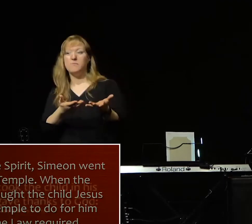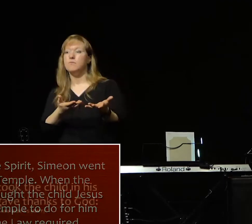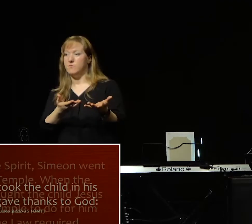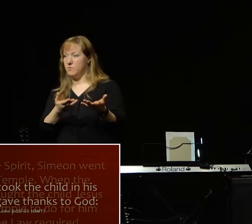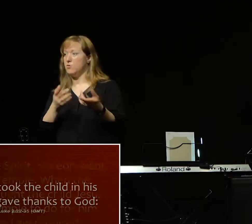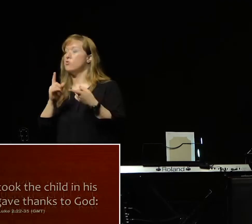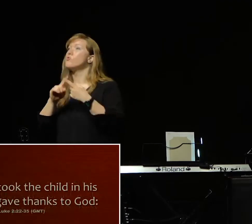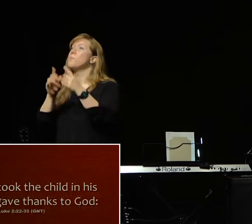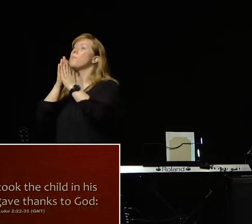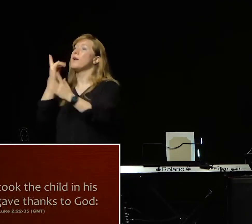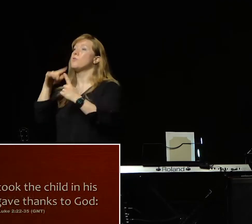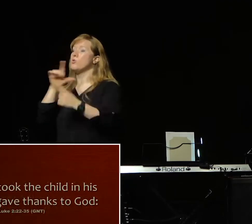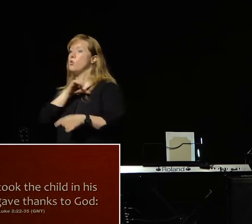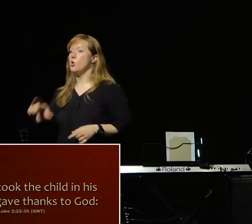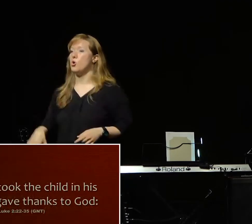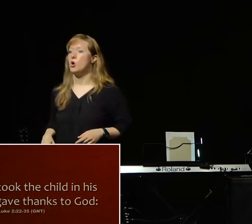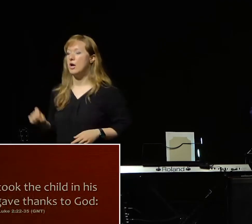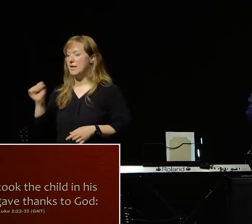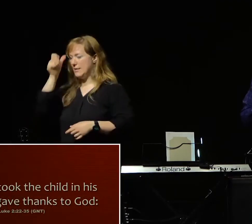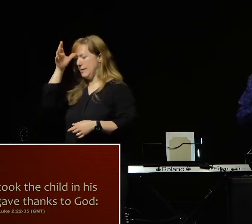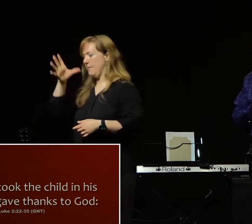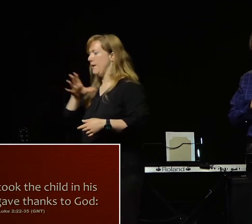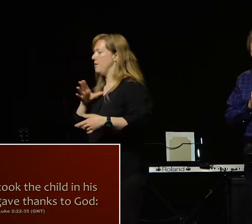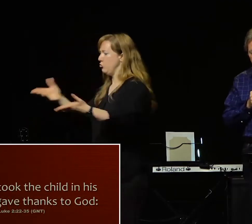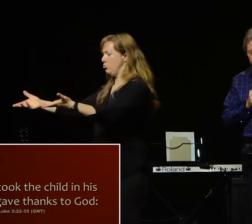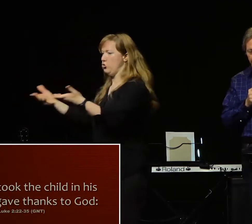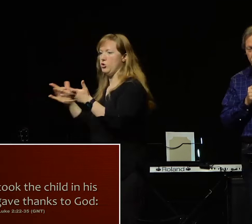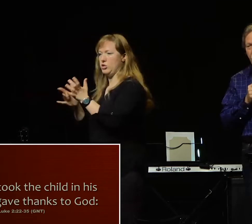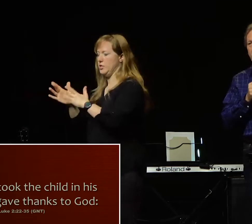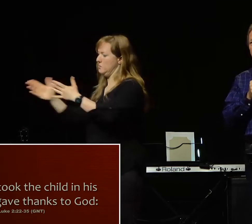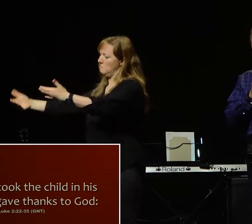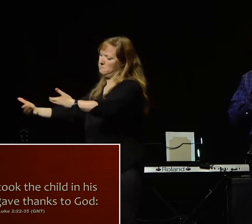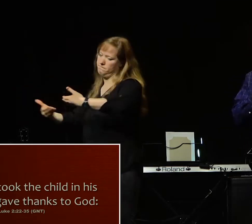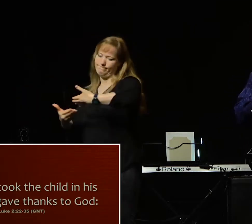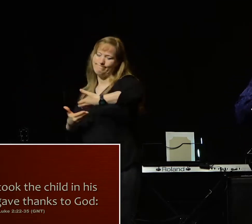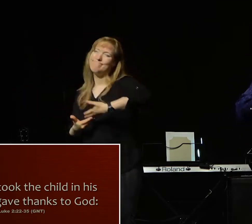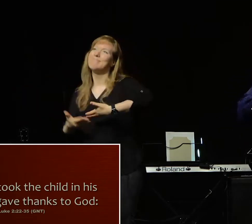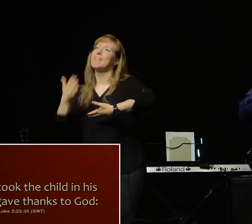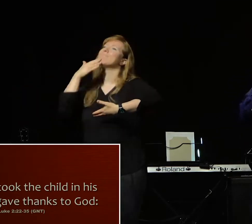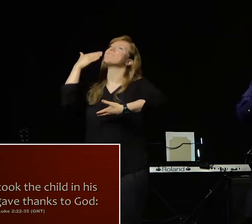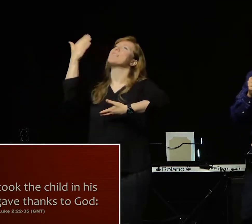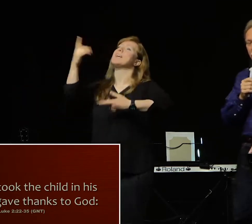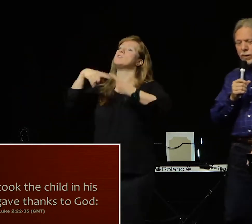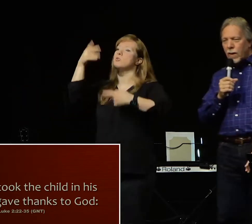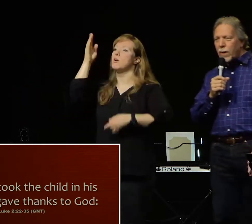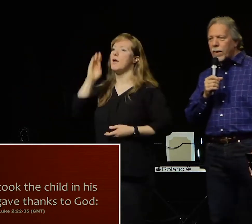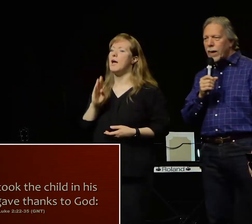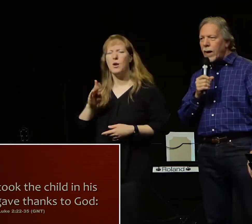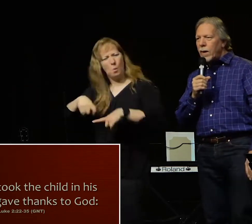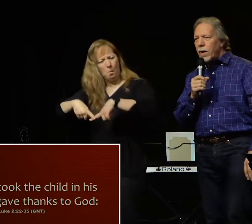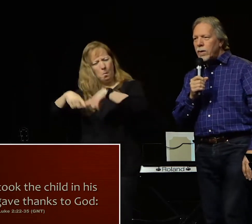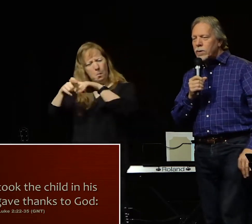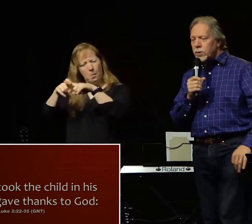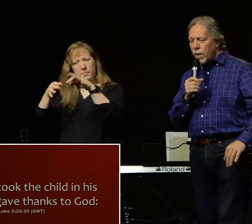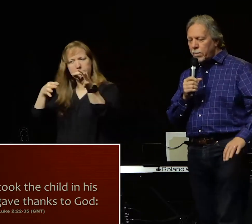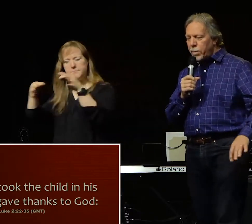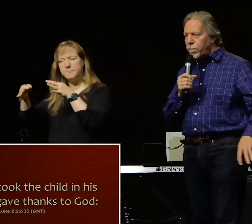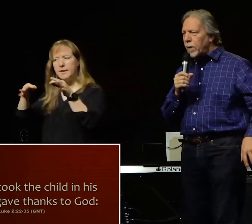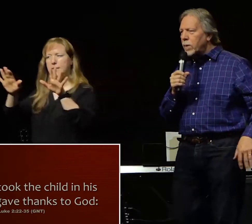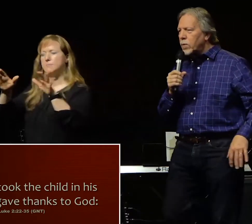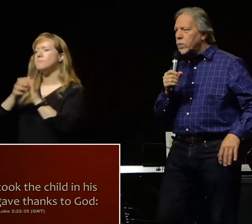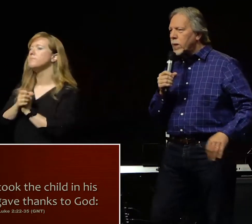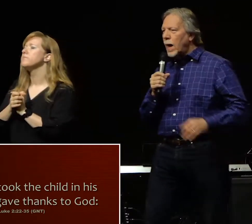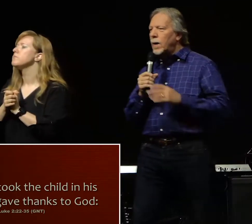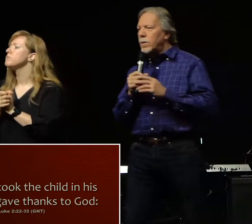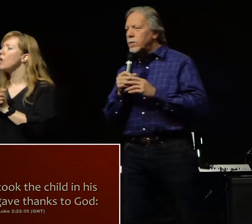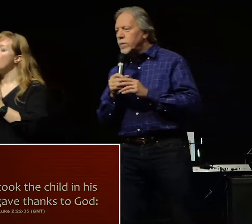required, Simeon took the child in his arms and gave thanks to God." Now, let me just stop right there. Some